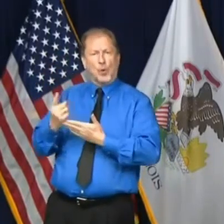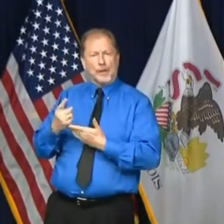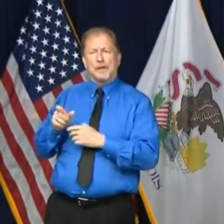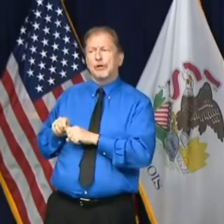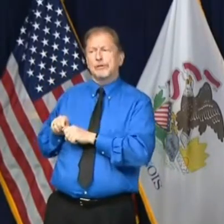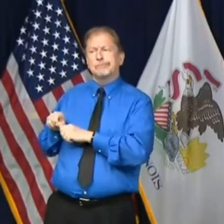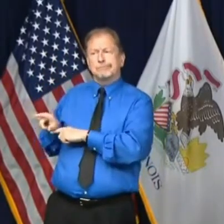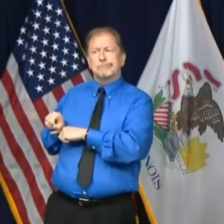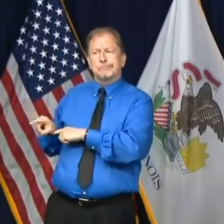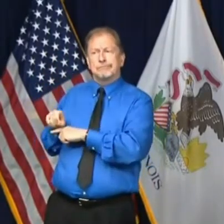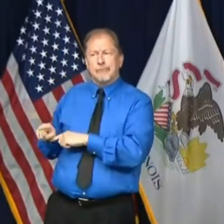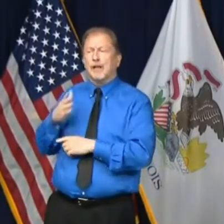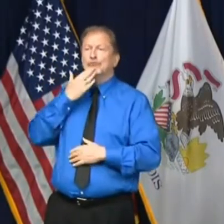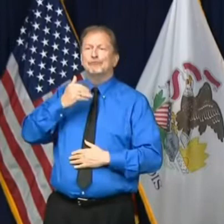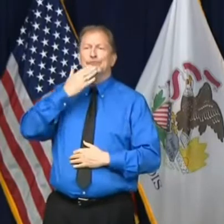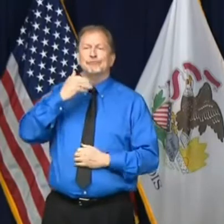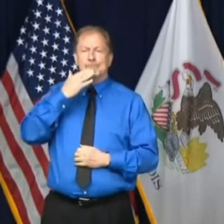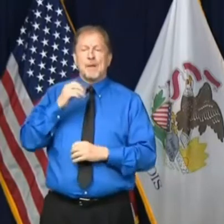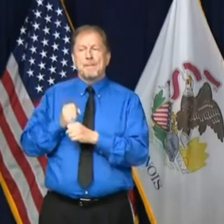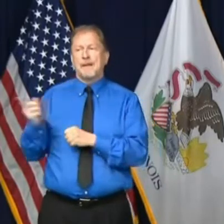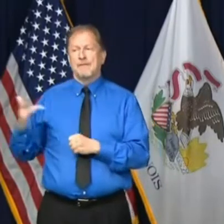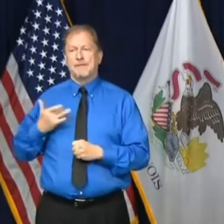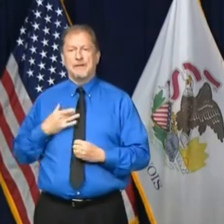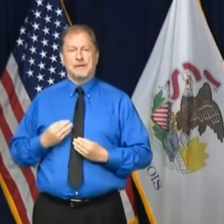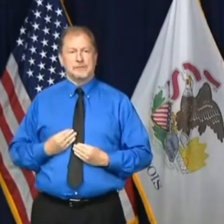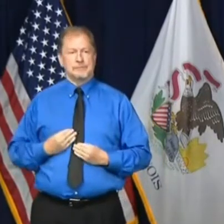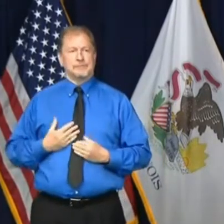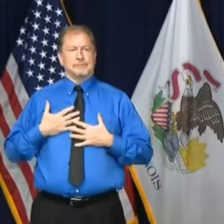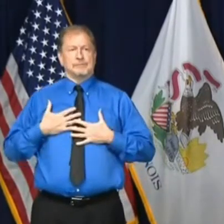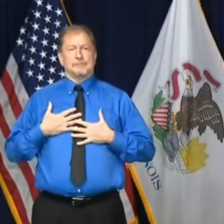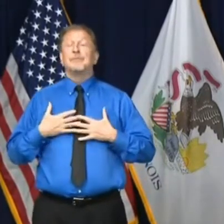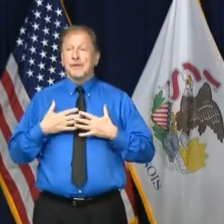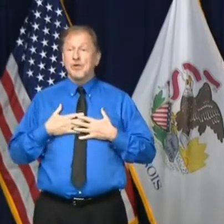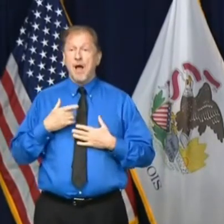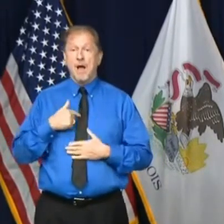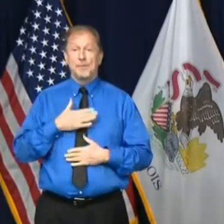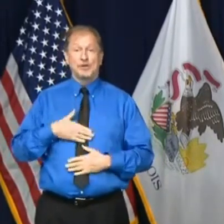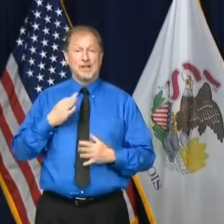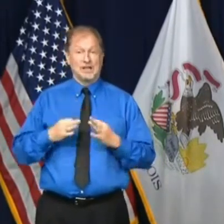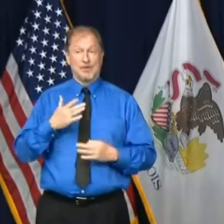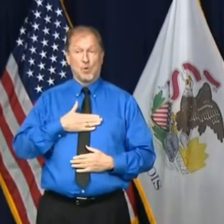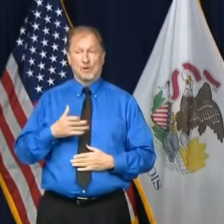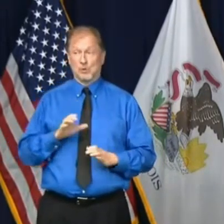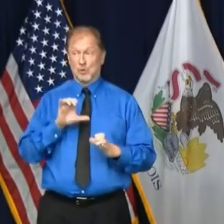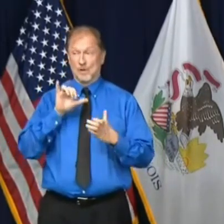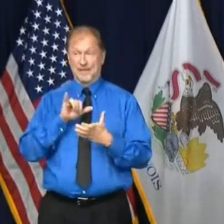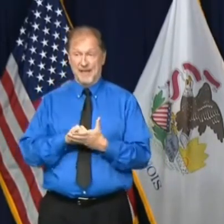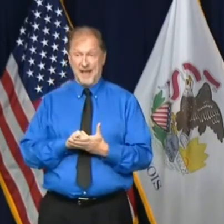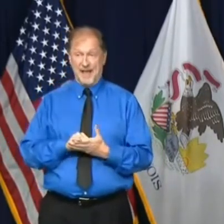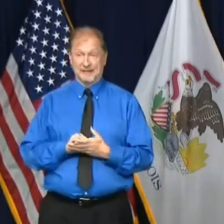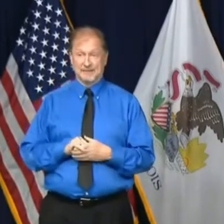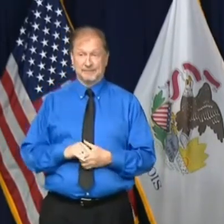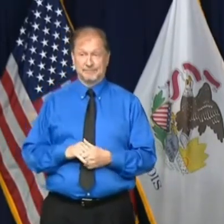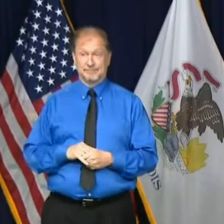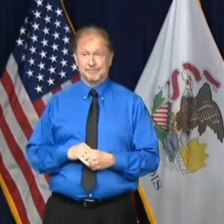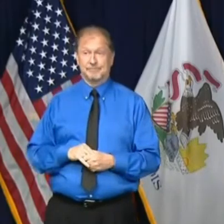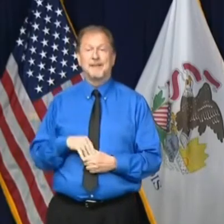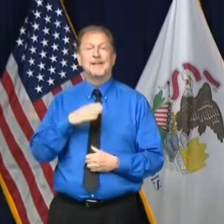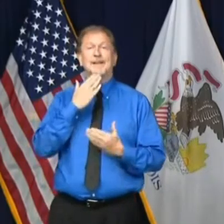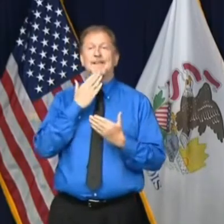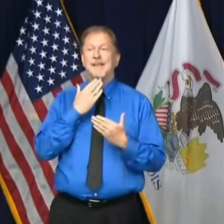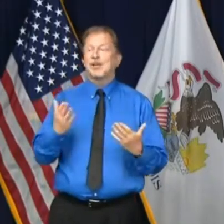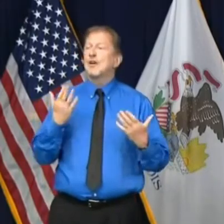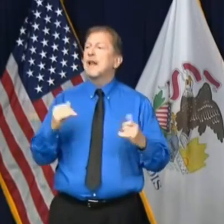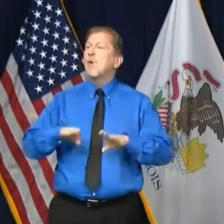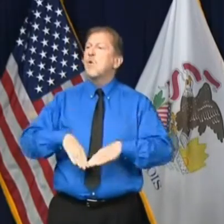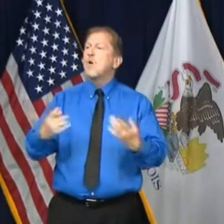A few kind words goes an awfully long way, so I would appreciate if you'd reach out to them today. Thank you, and